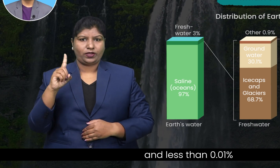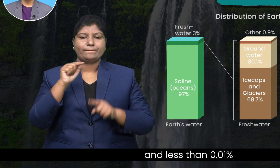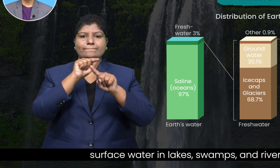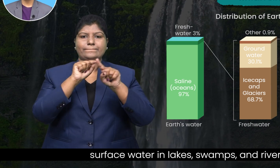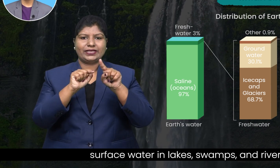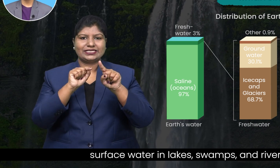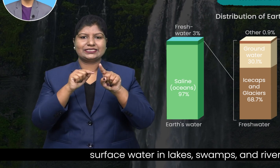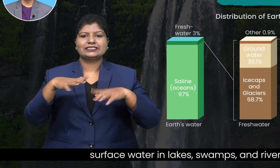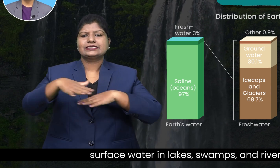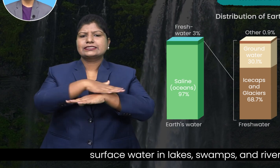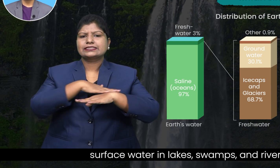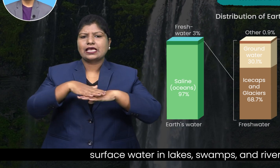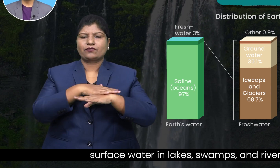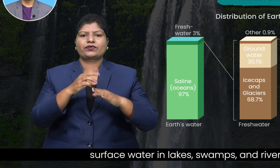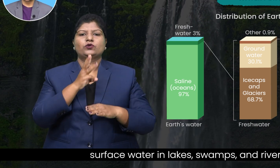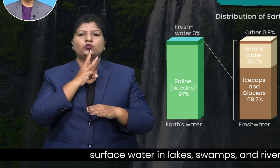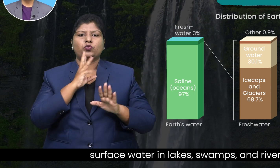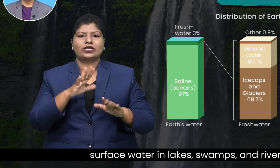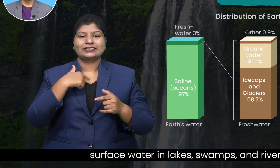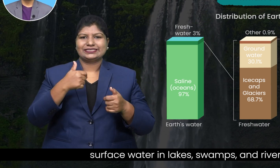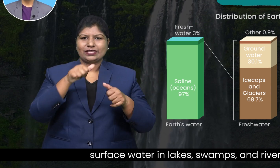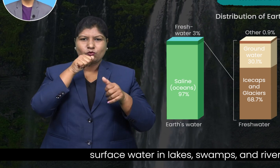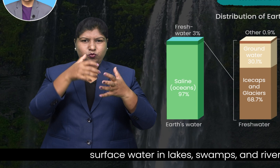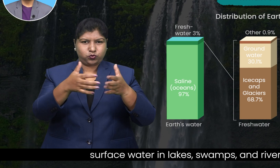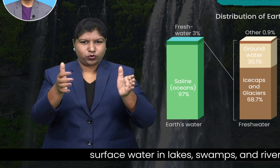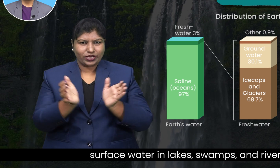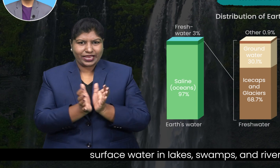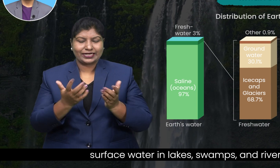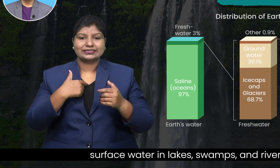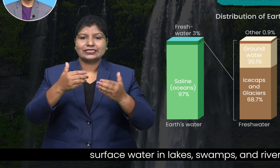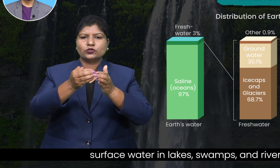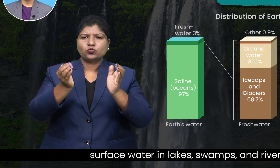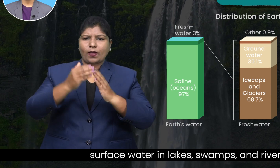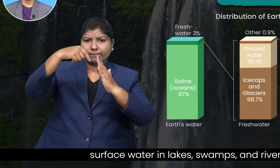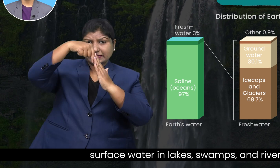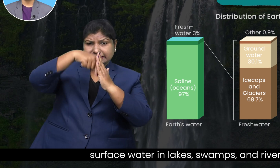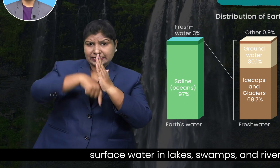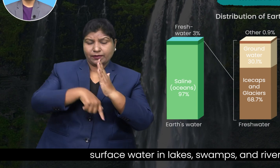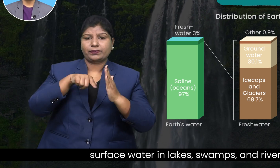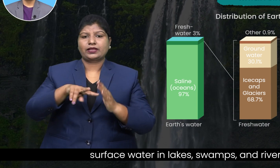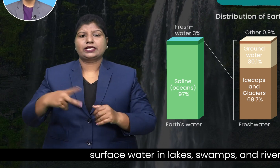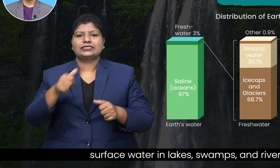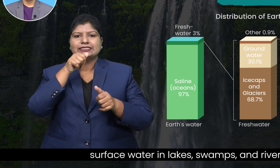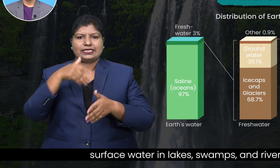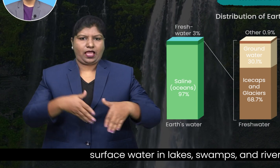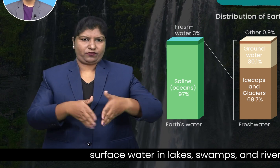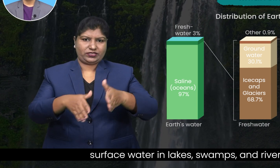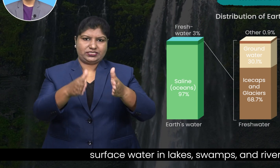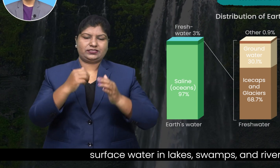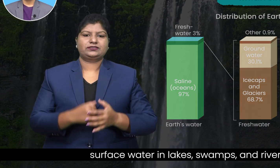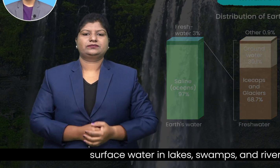0.01% surface water in lakes, swamps, and rivers.